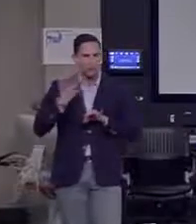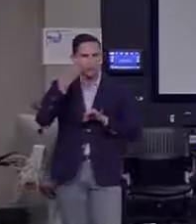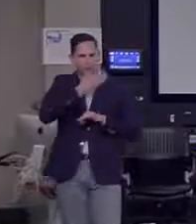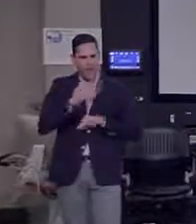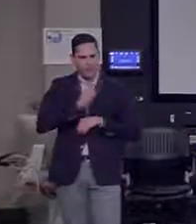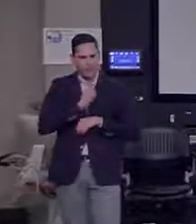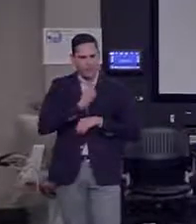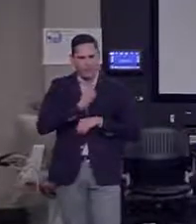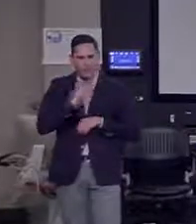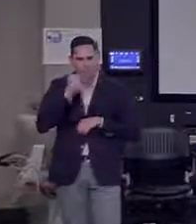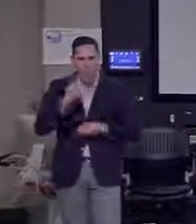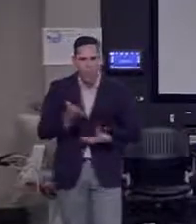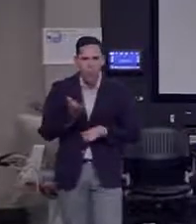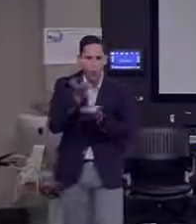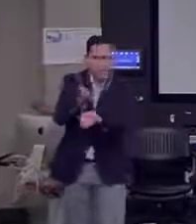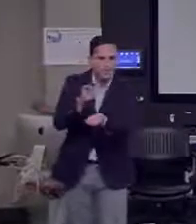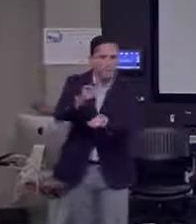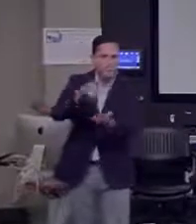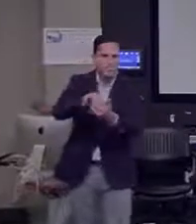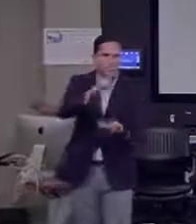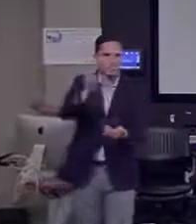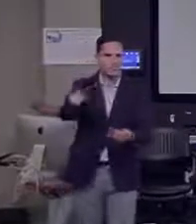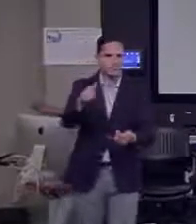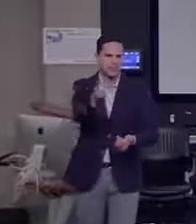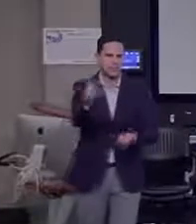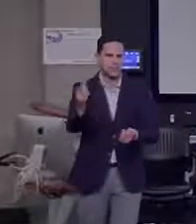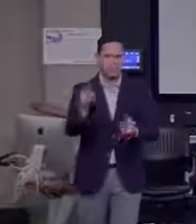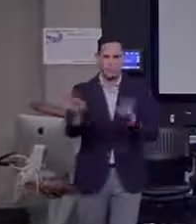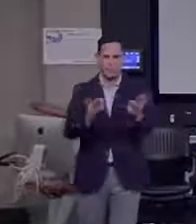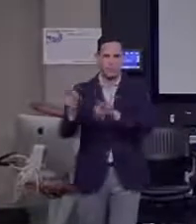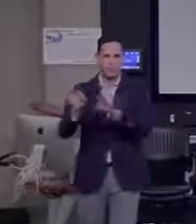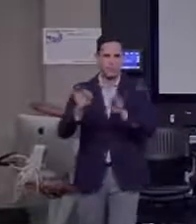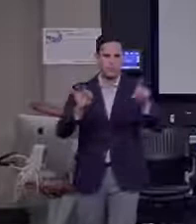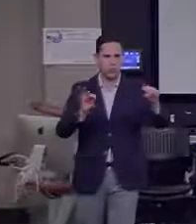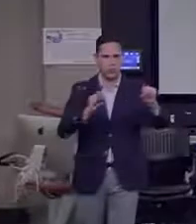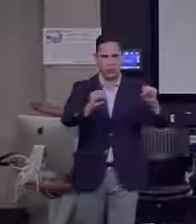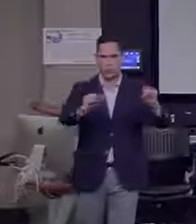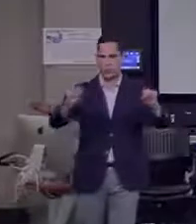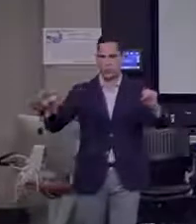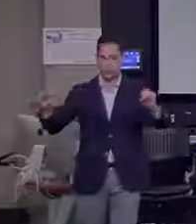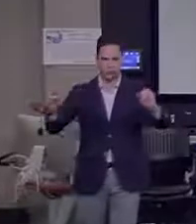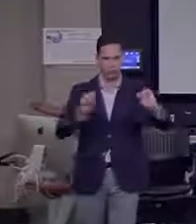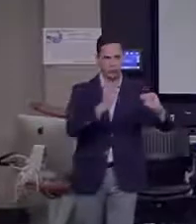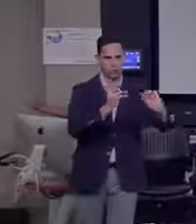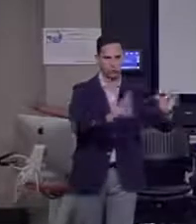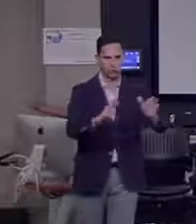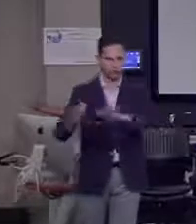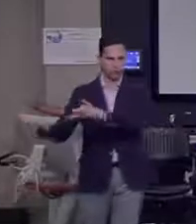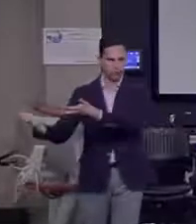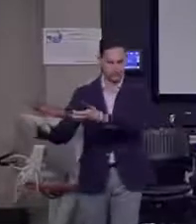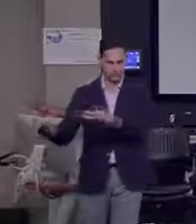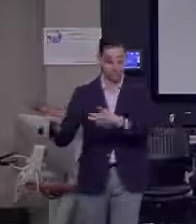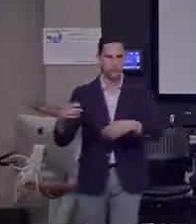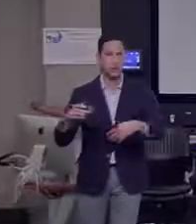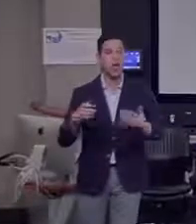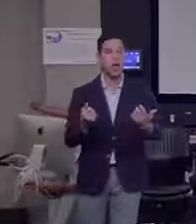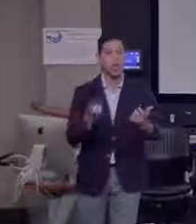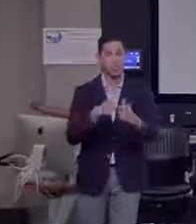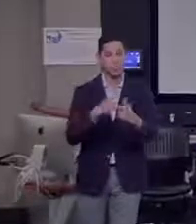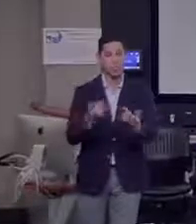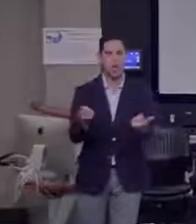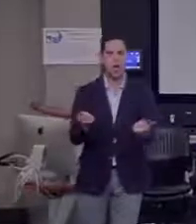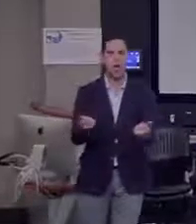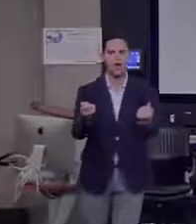blind. She picks the 20, the 20, the 20, and the tapes were sent over to my lab, and nobody knew where they were